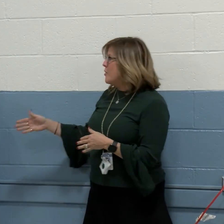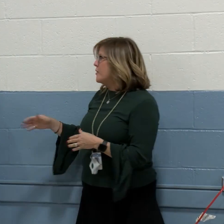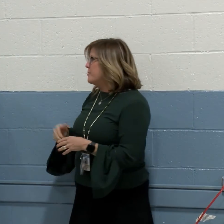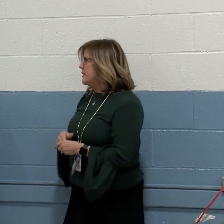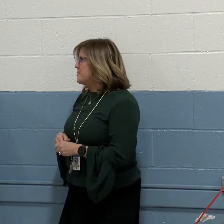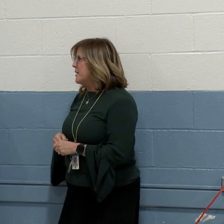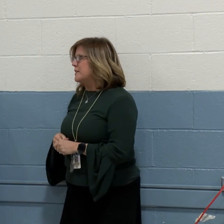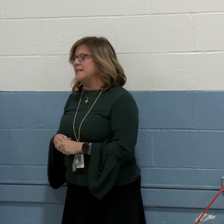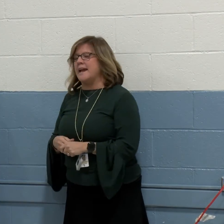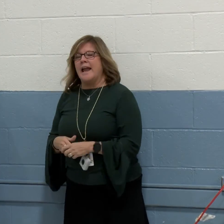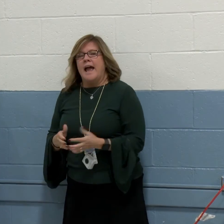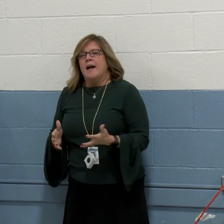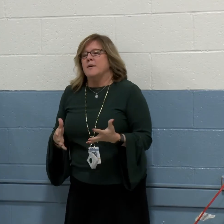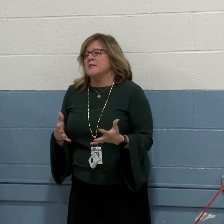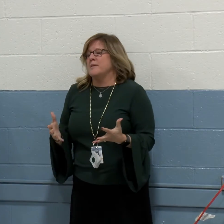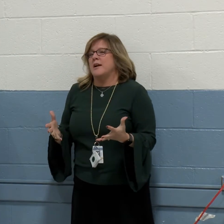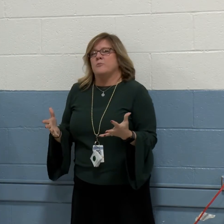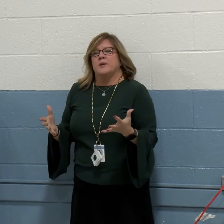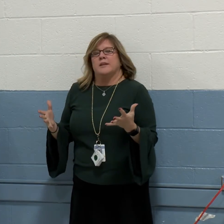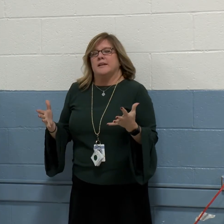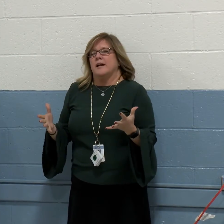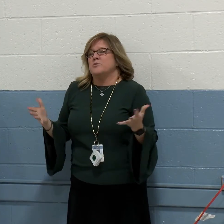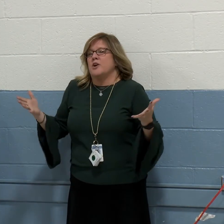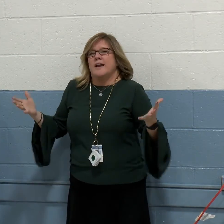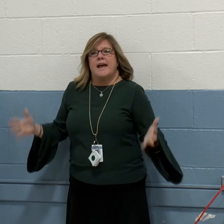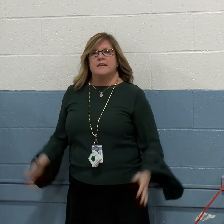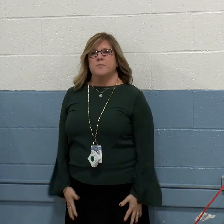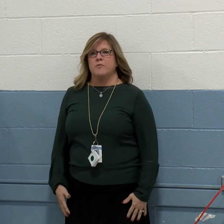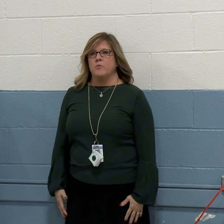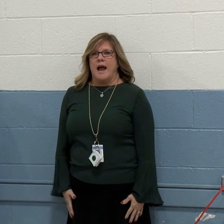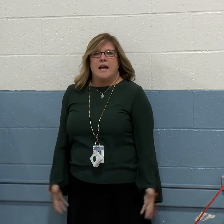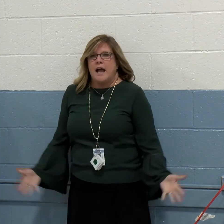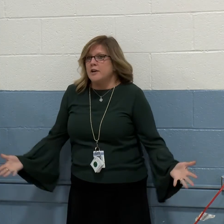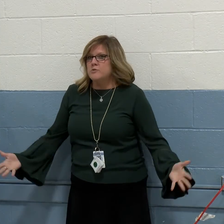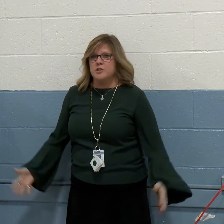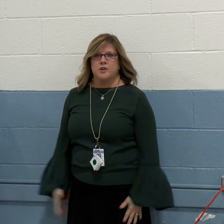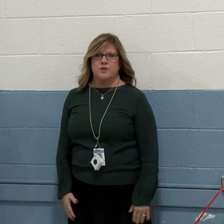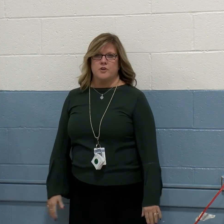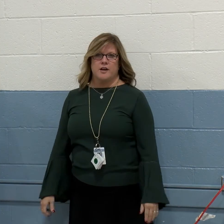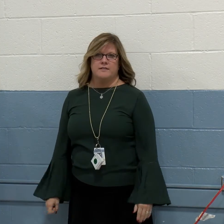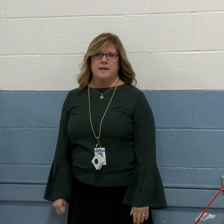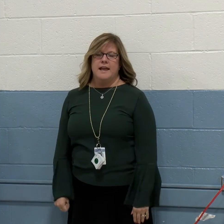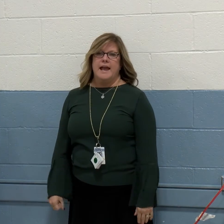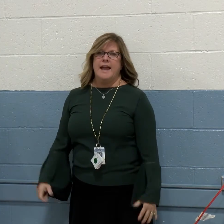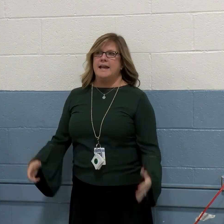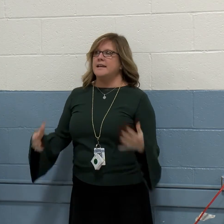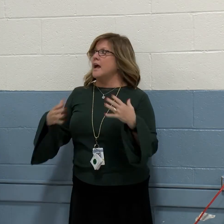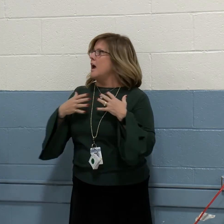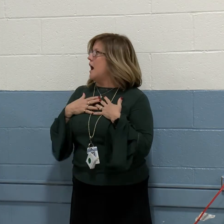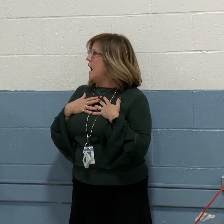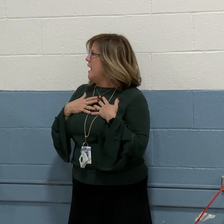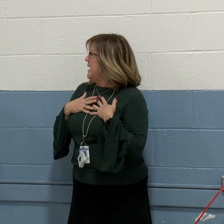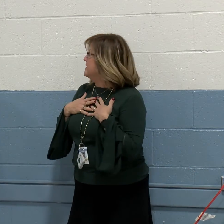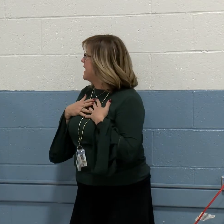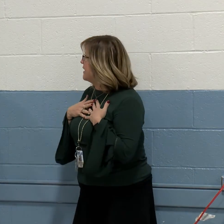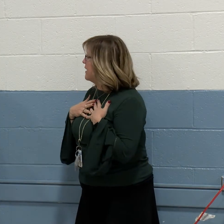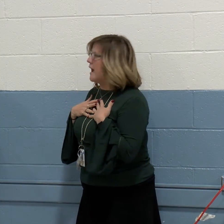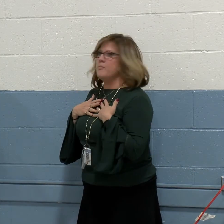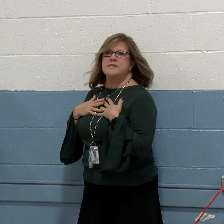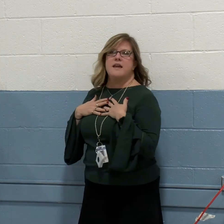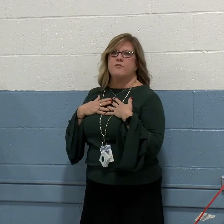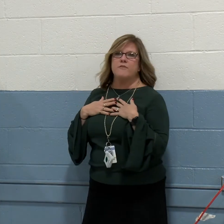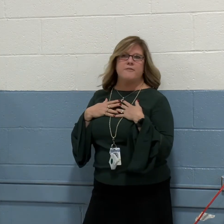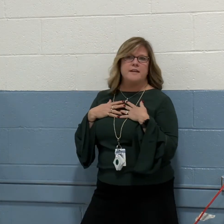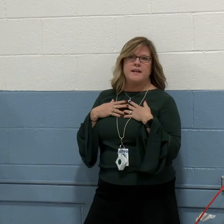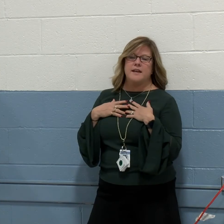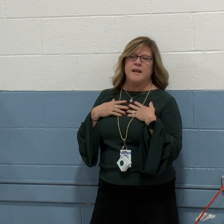Tessa's coming over to play with Mary today, my husband and I are really, I'm sorry to ask, but how do you secure your gun? And I